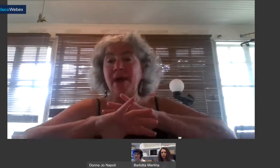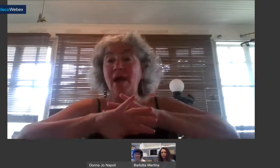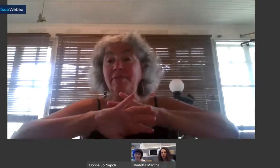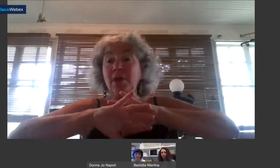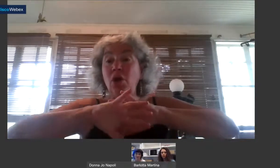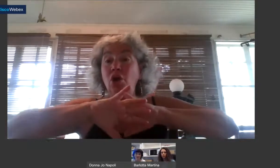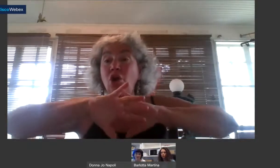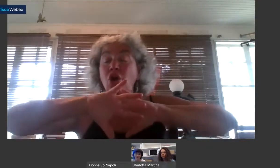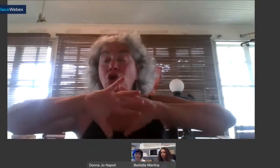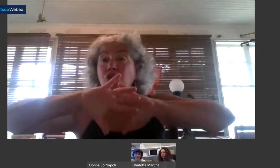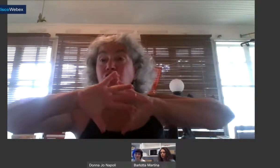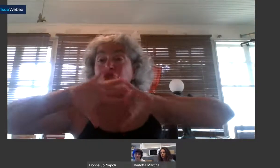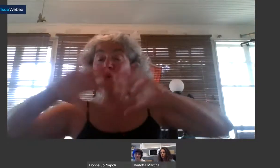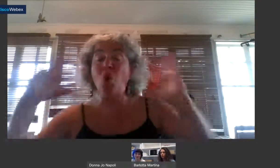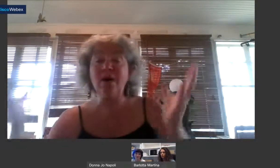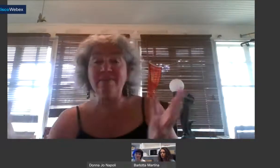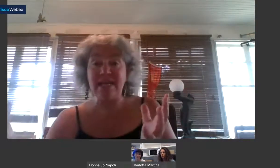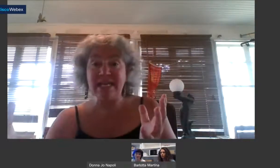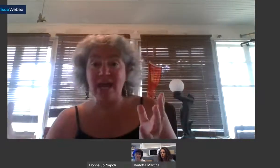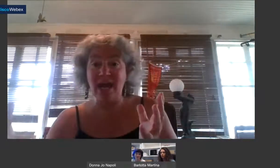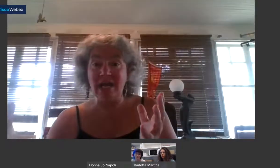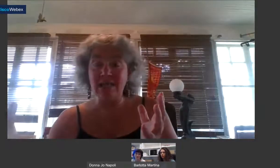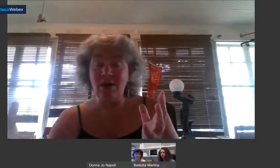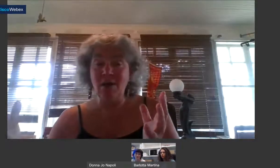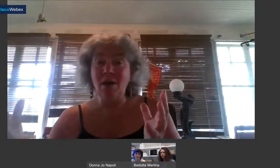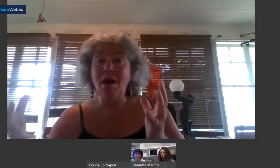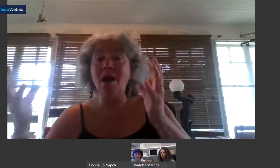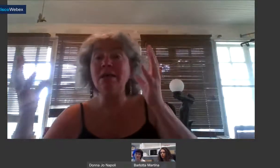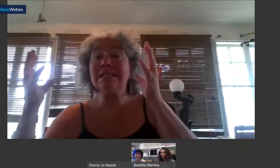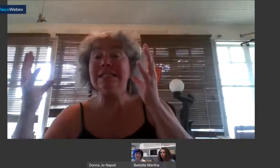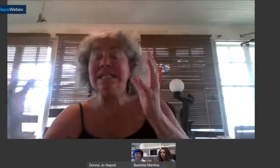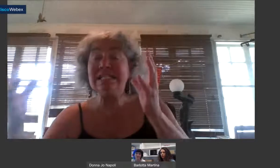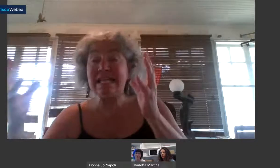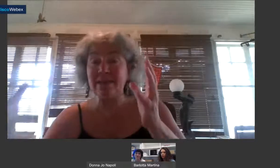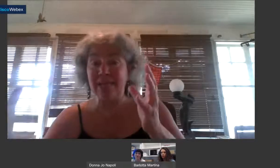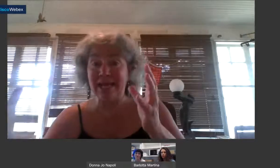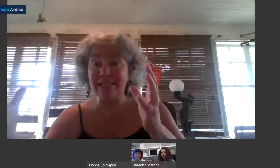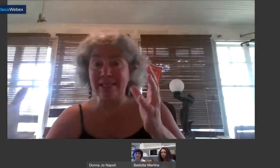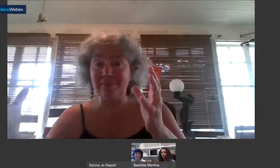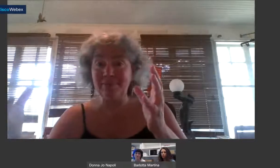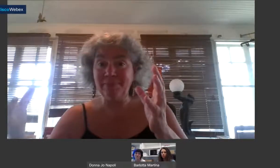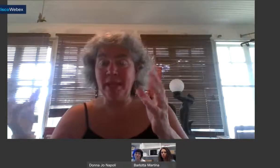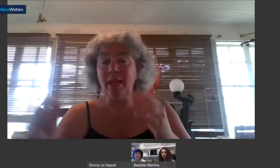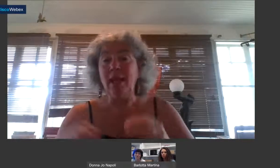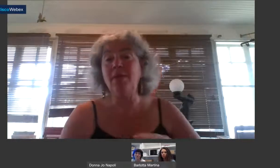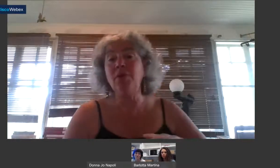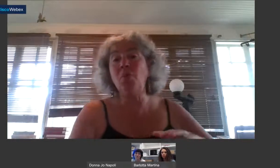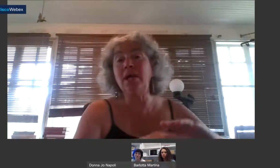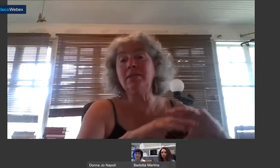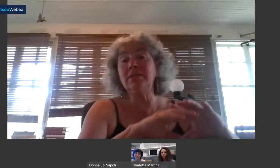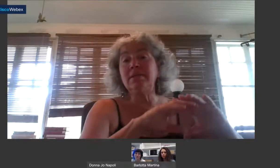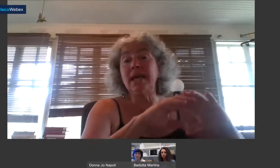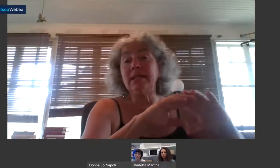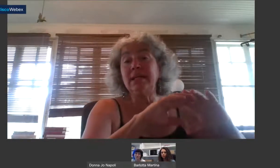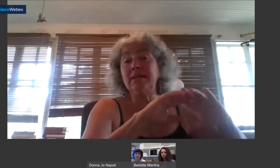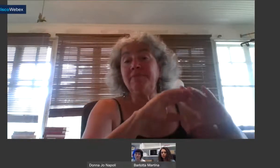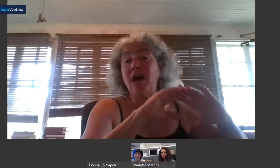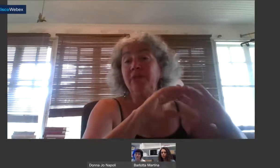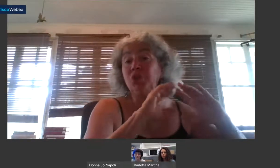involve torque of any kind are destabilizing, and the ones that involve